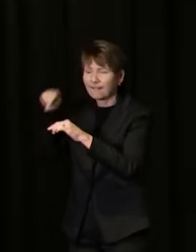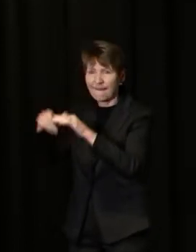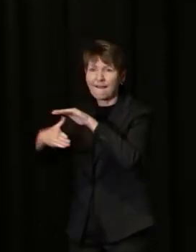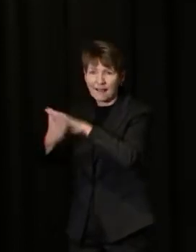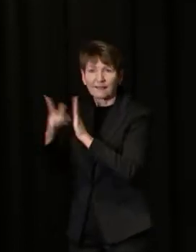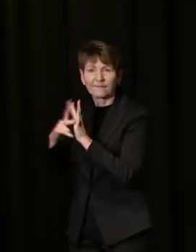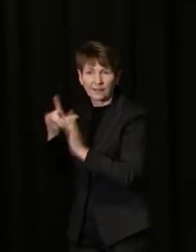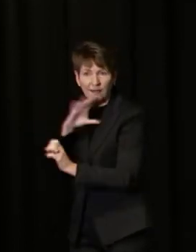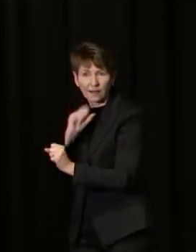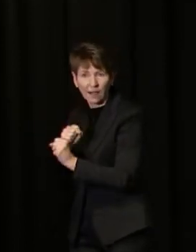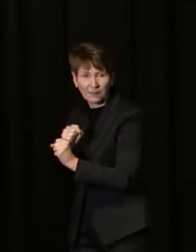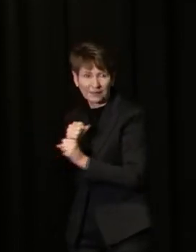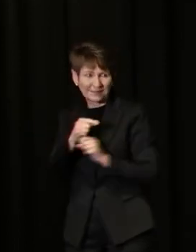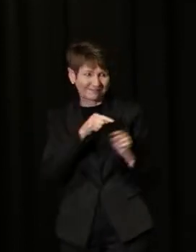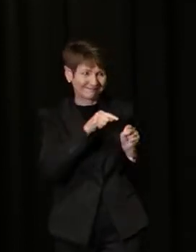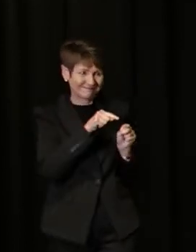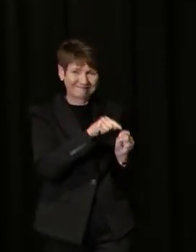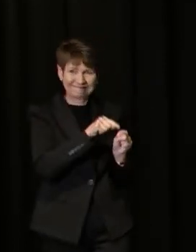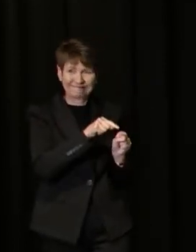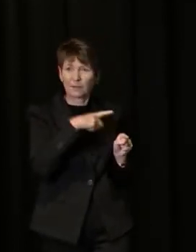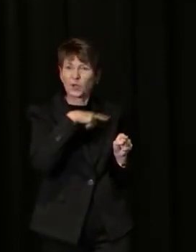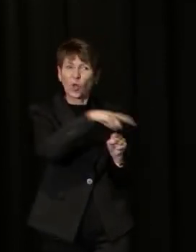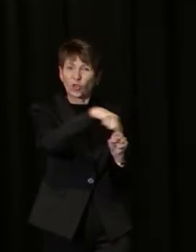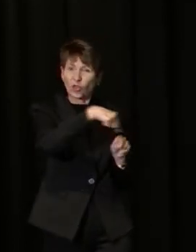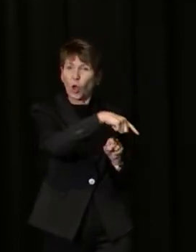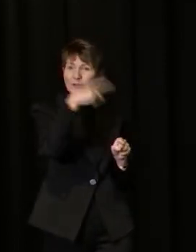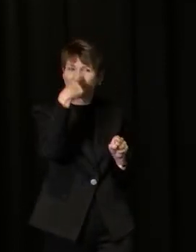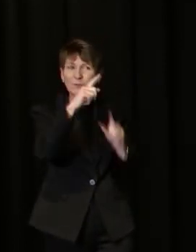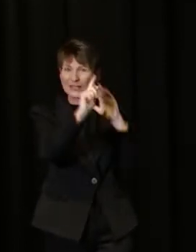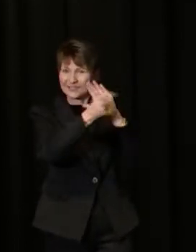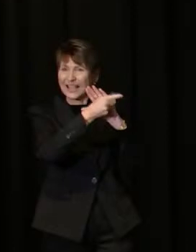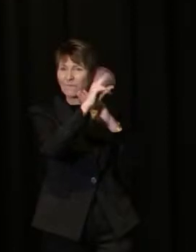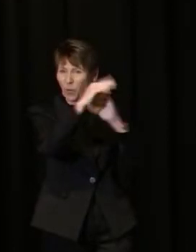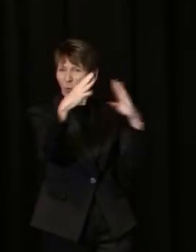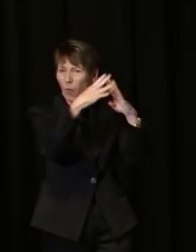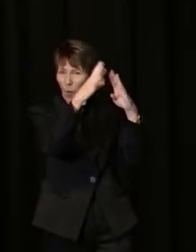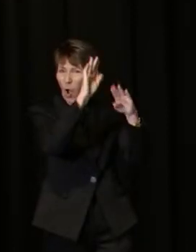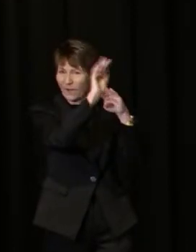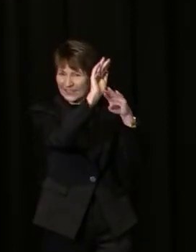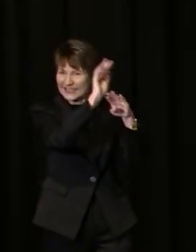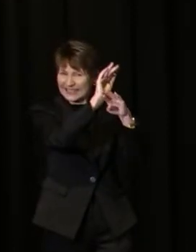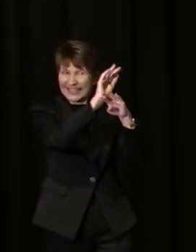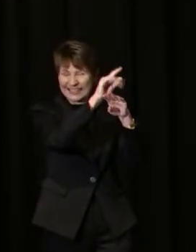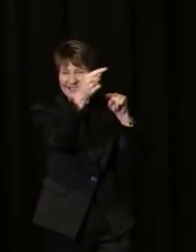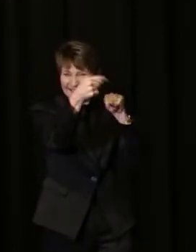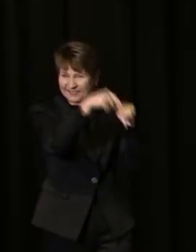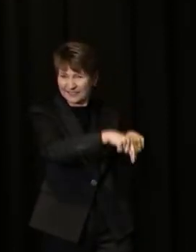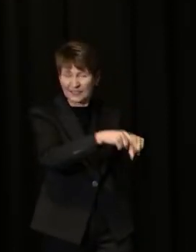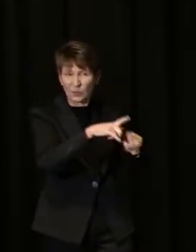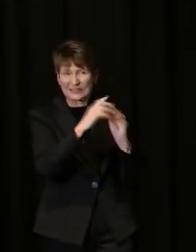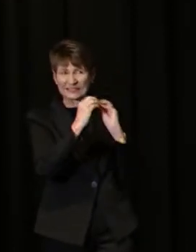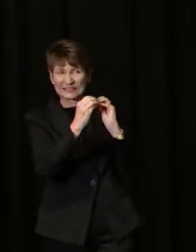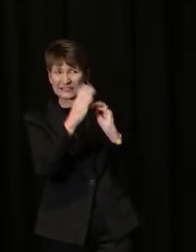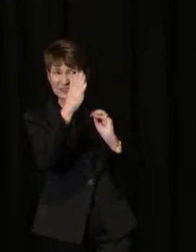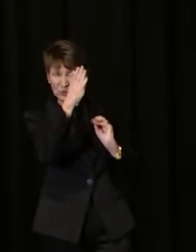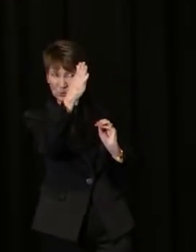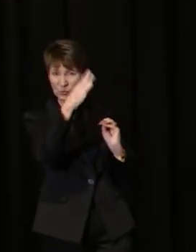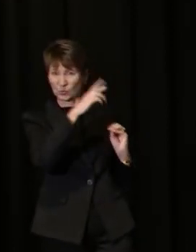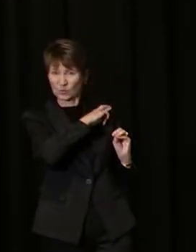Commonwealth around that, and we'll be formally raising those today with our Commonwealth counterparts.